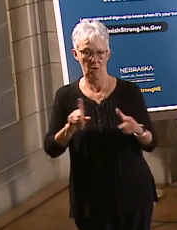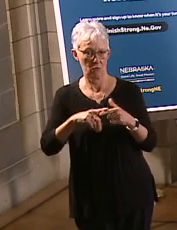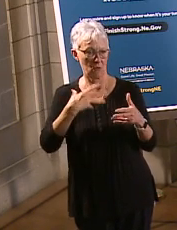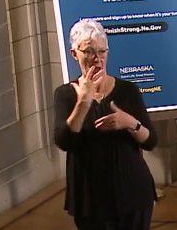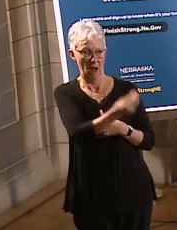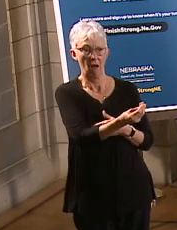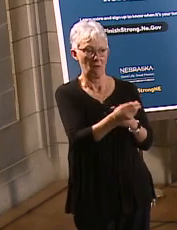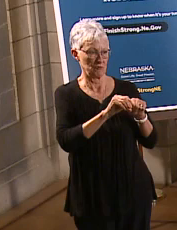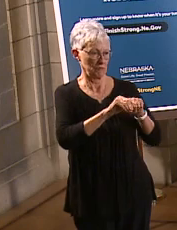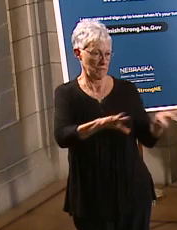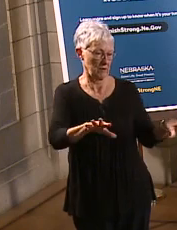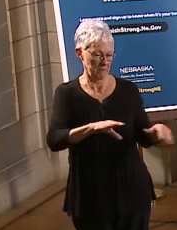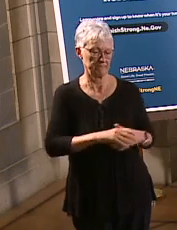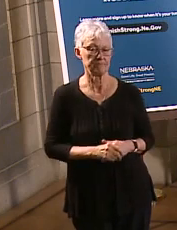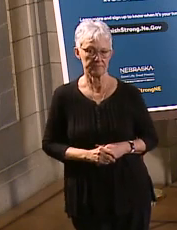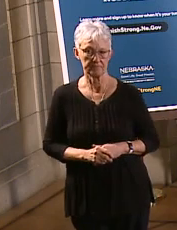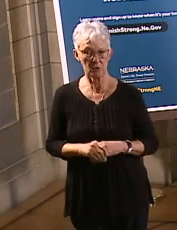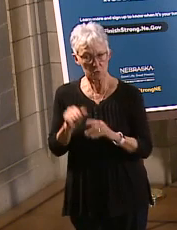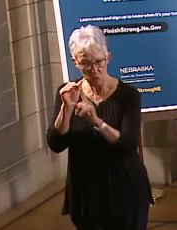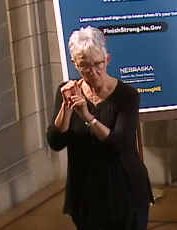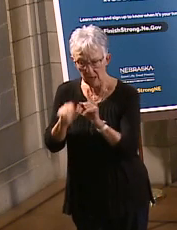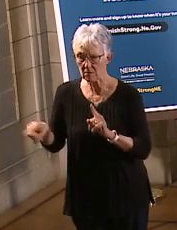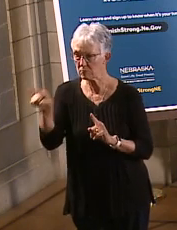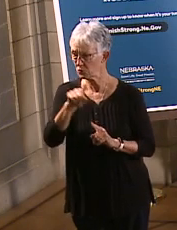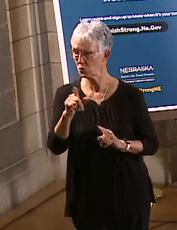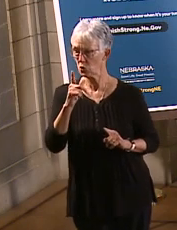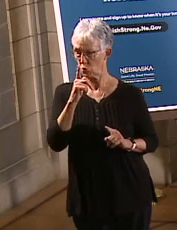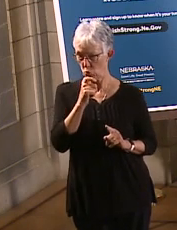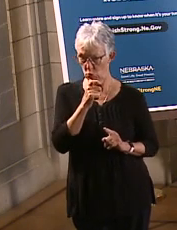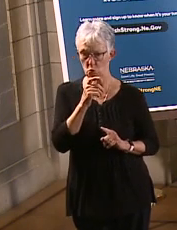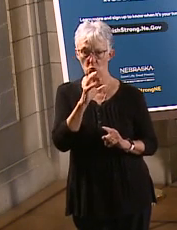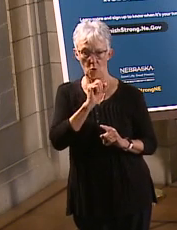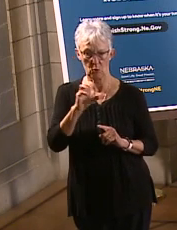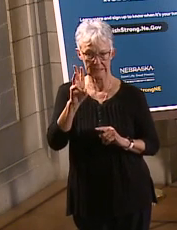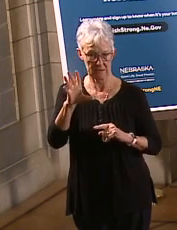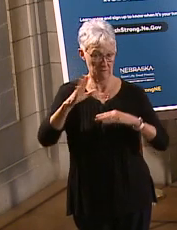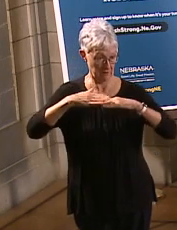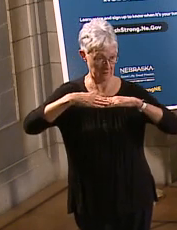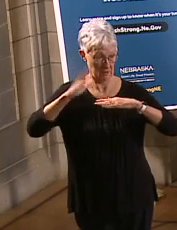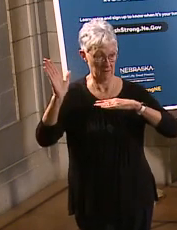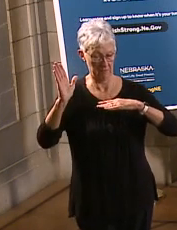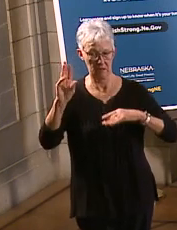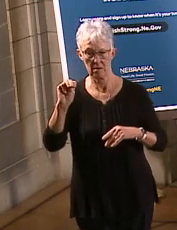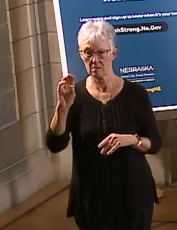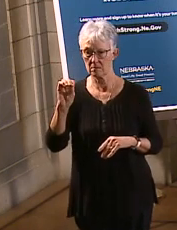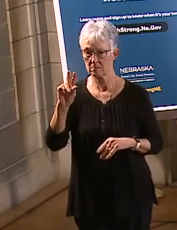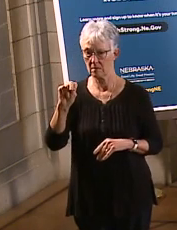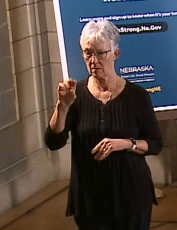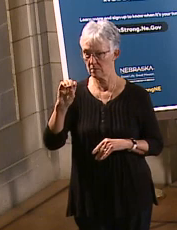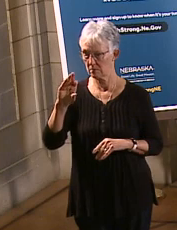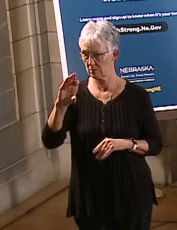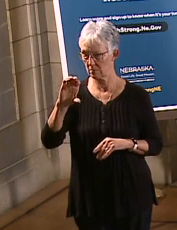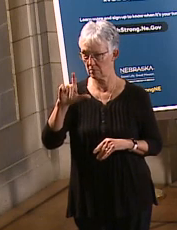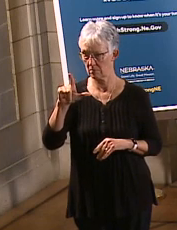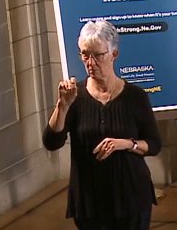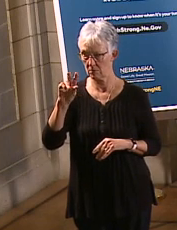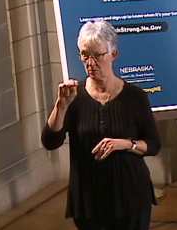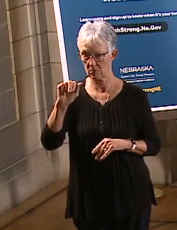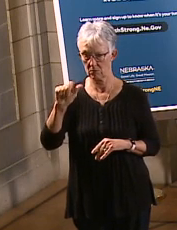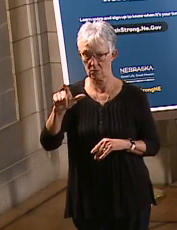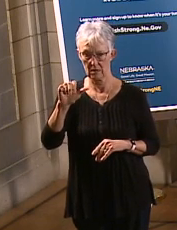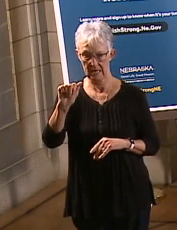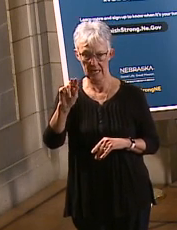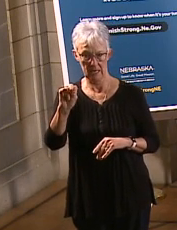that, especially if you're older, 65 years and older, the monoclonal antibody treatment is a great way to be able to, if you start